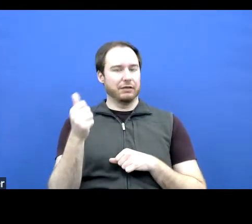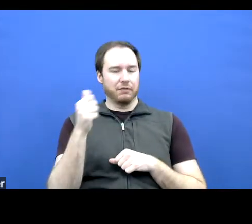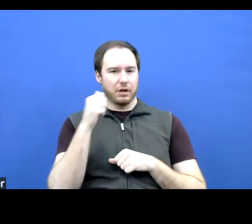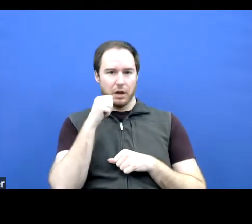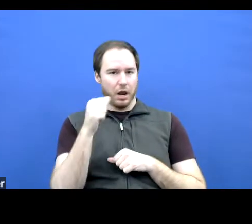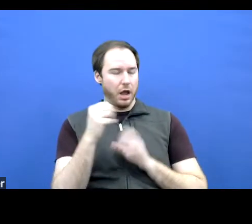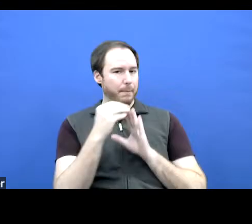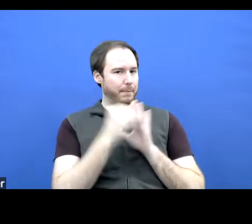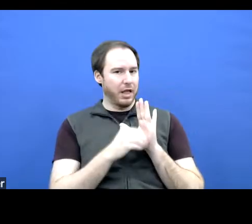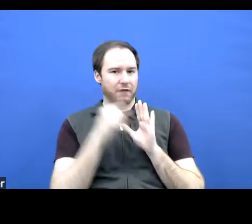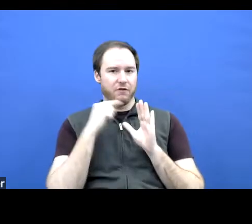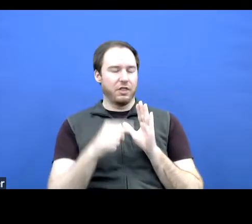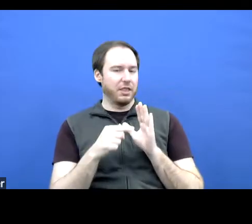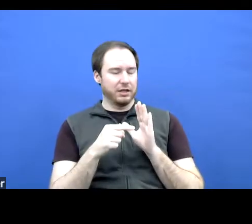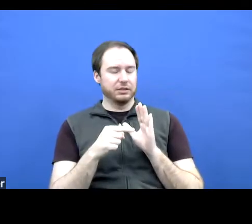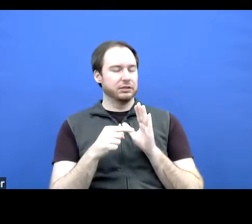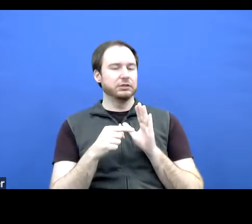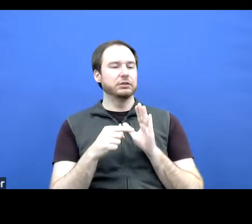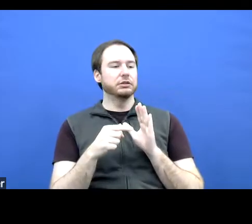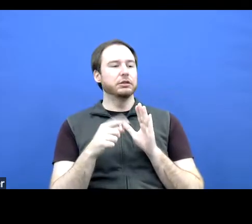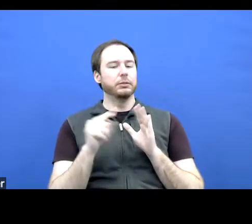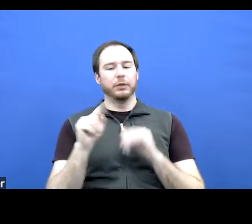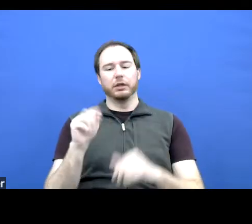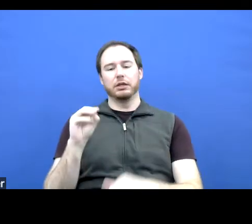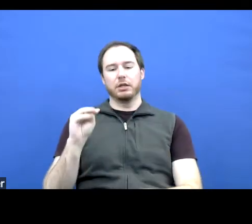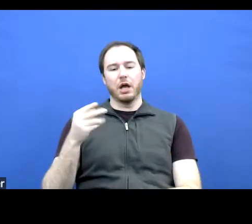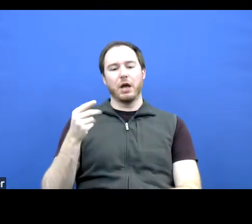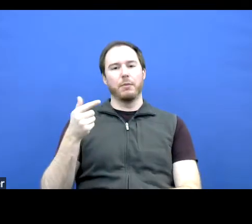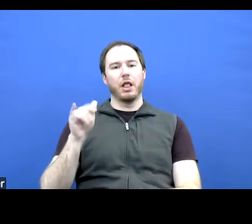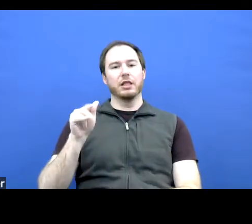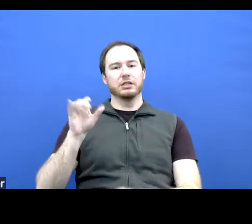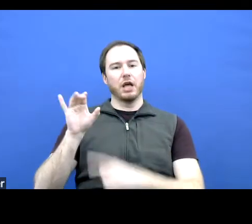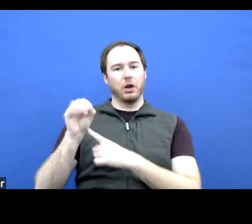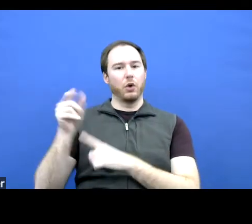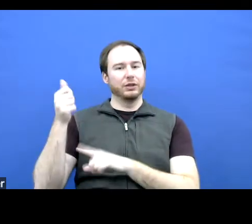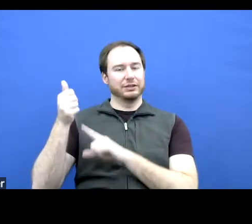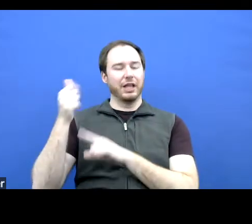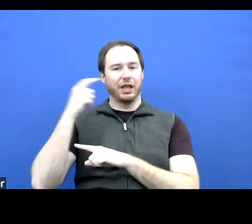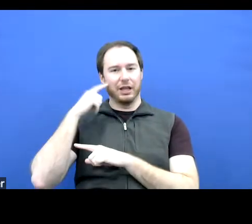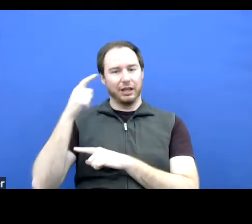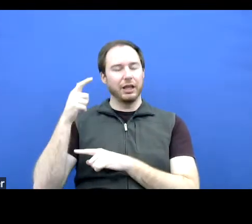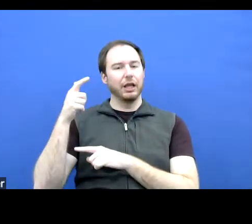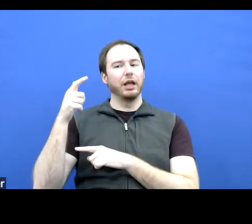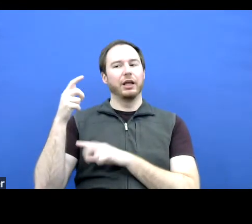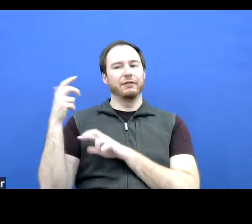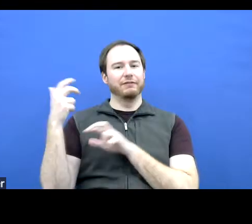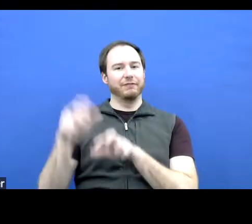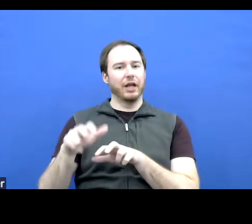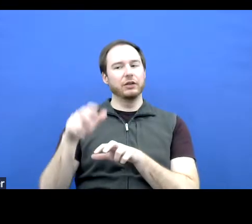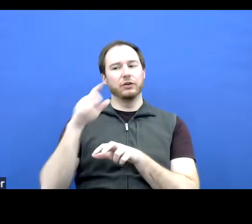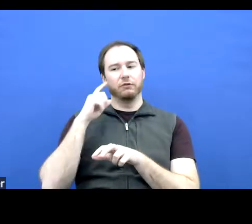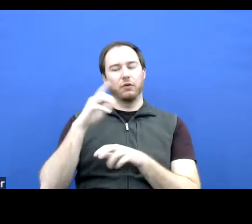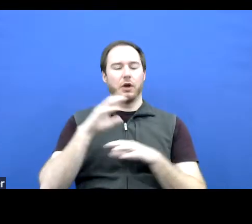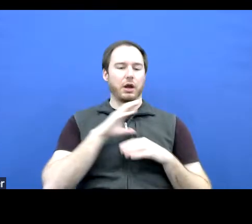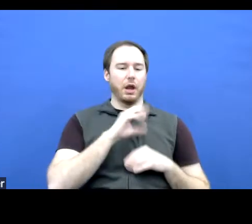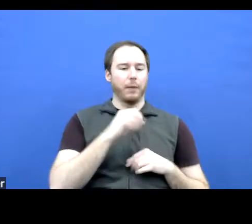for this application, but Tom Golisano was a major investor in Pictometry, the company that I